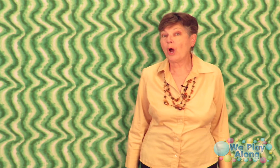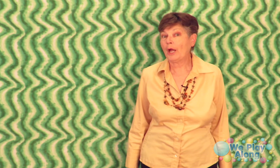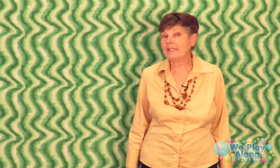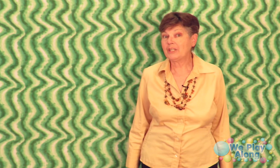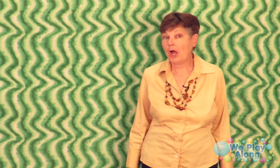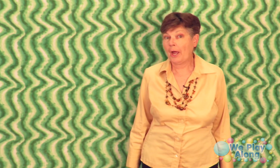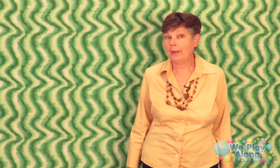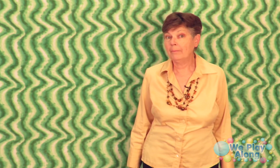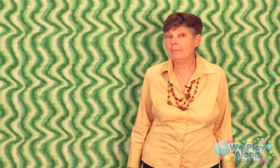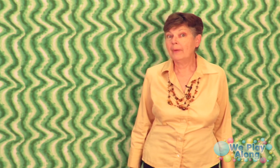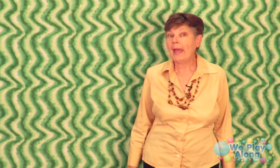upon a time,